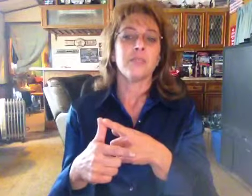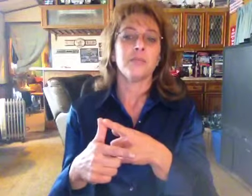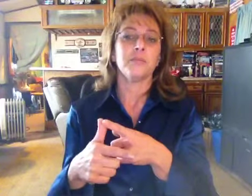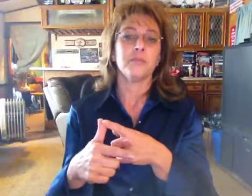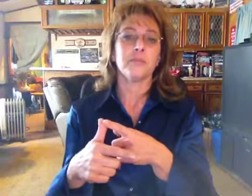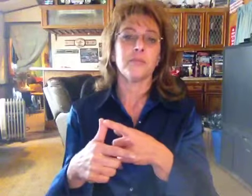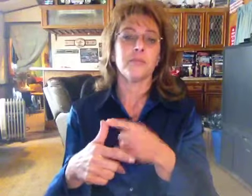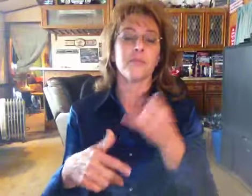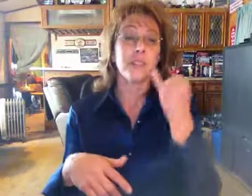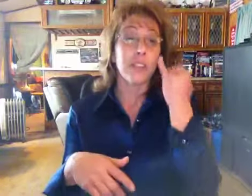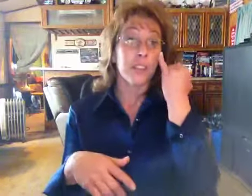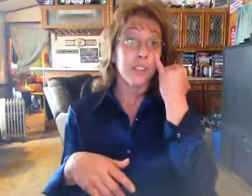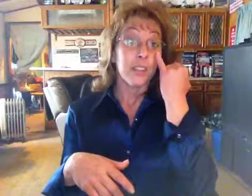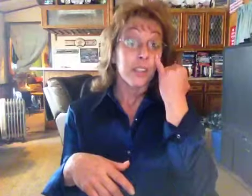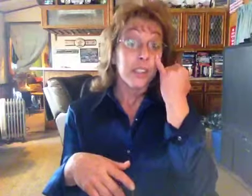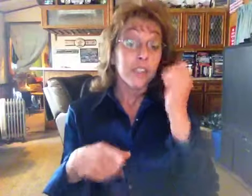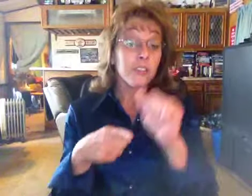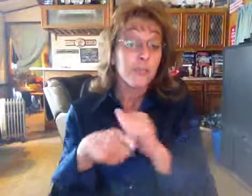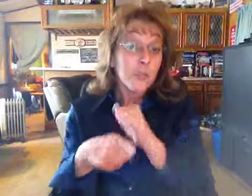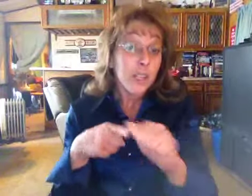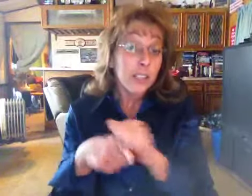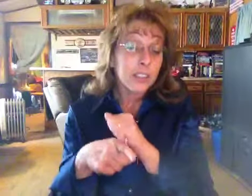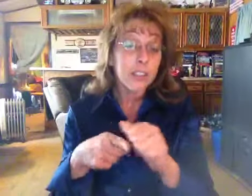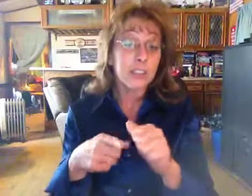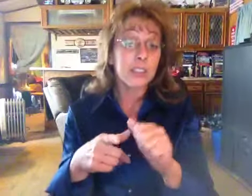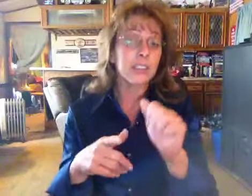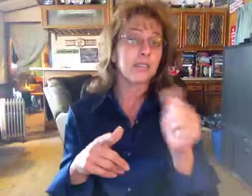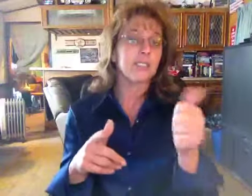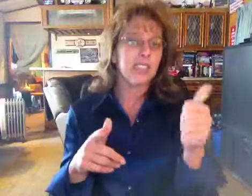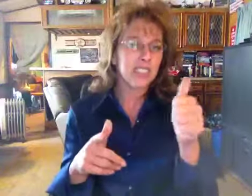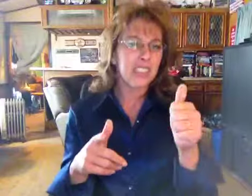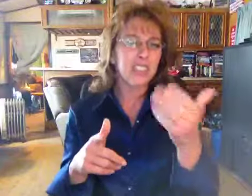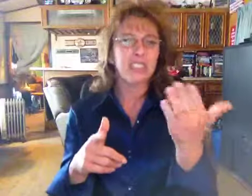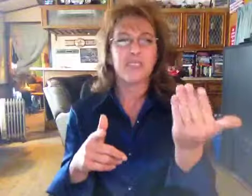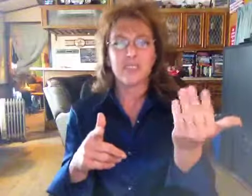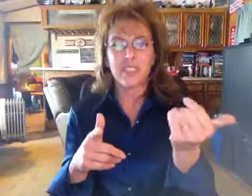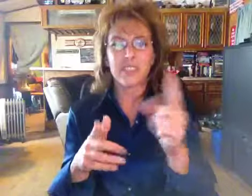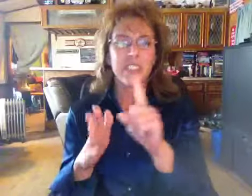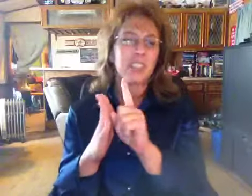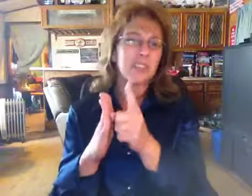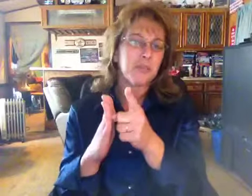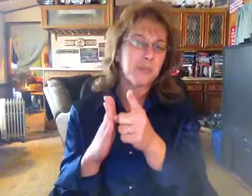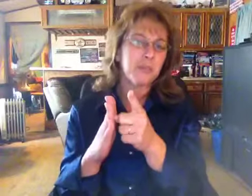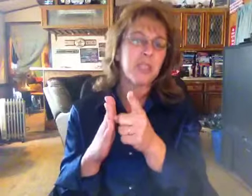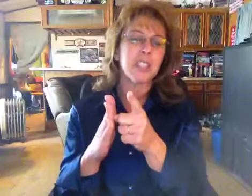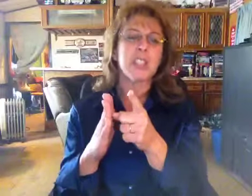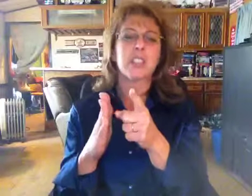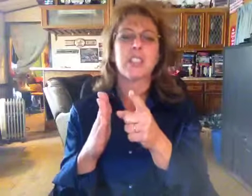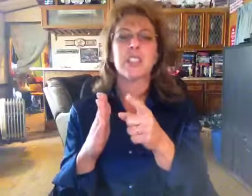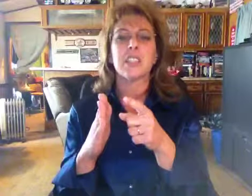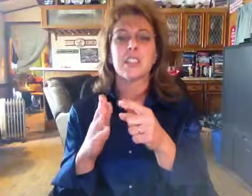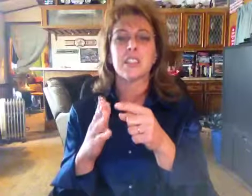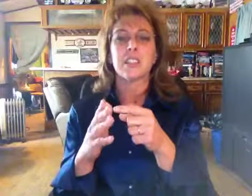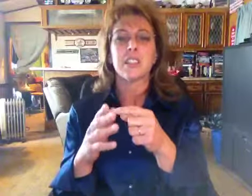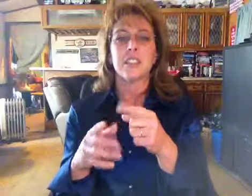couple days a week, by the end of the year, you will have learned all of the basic rules of grammar that will